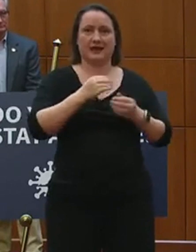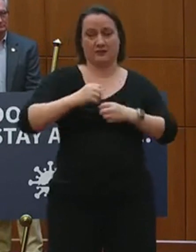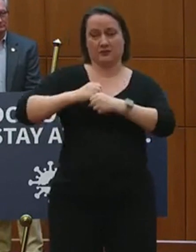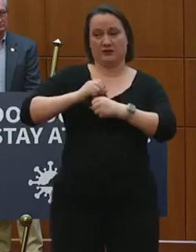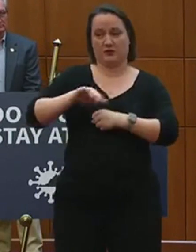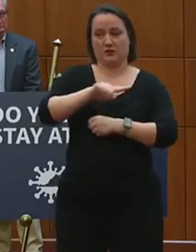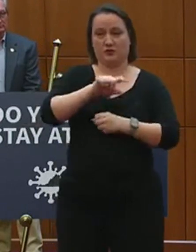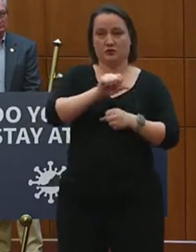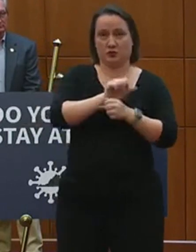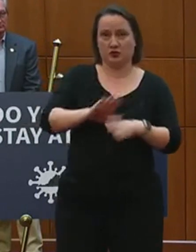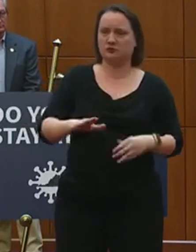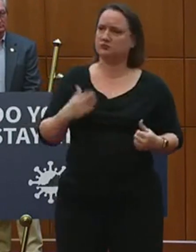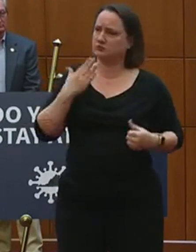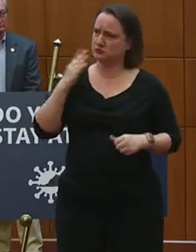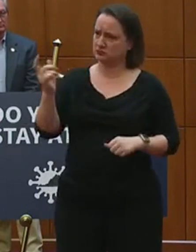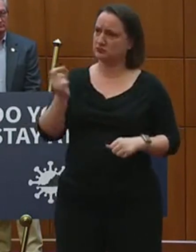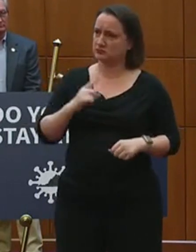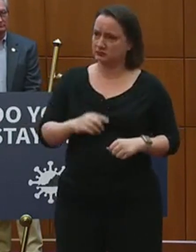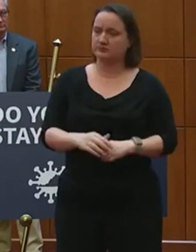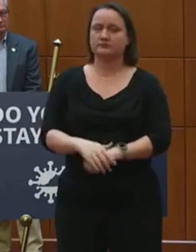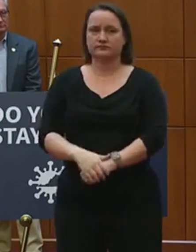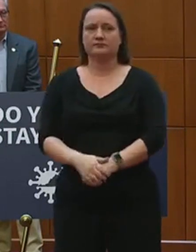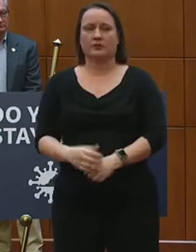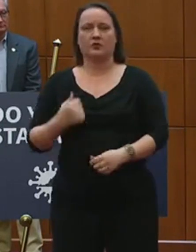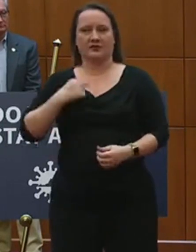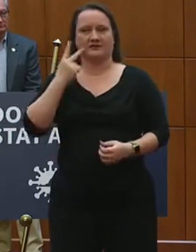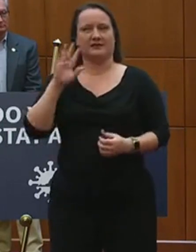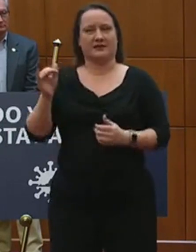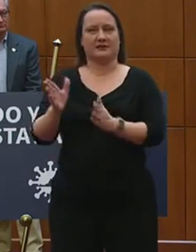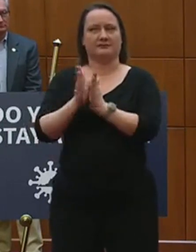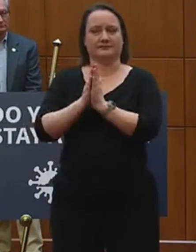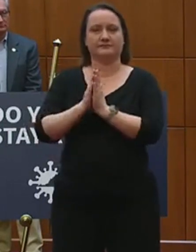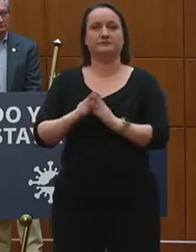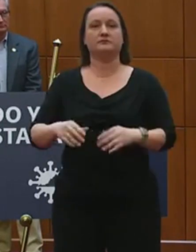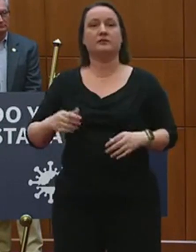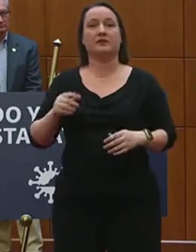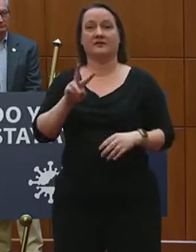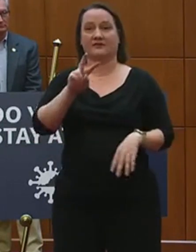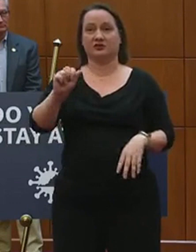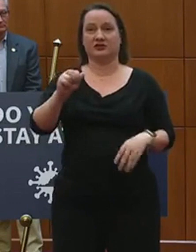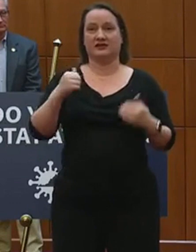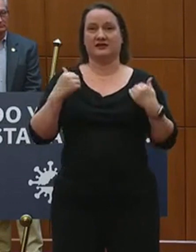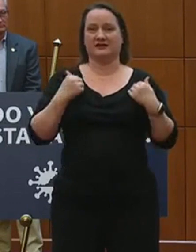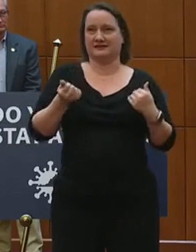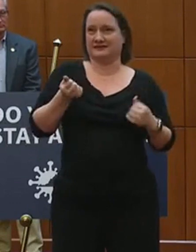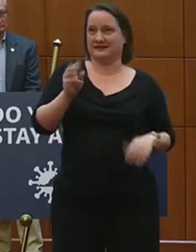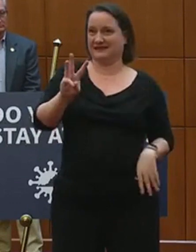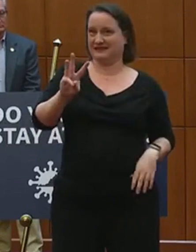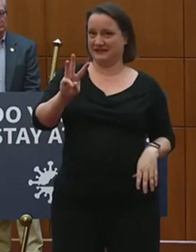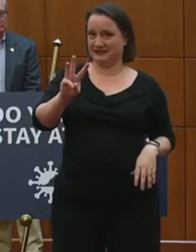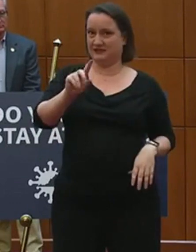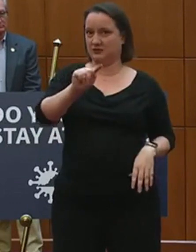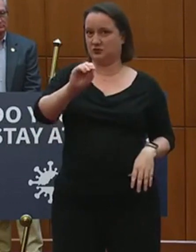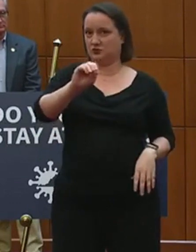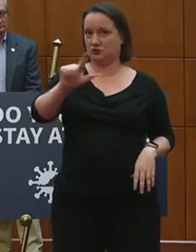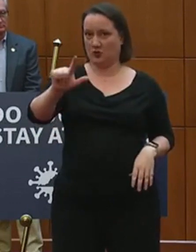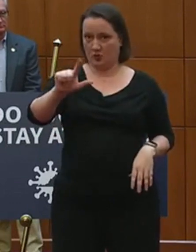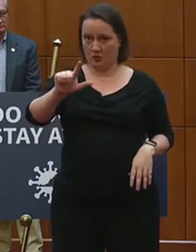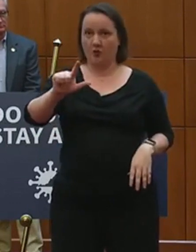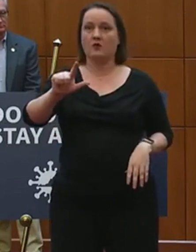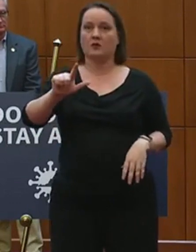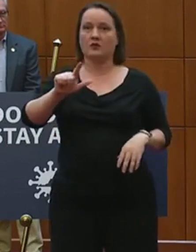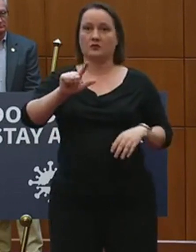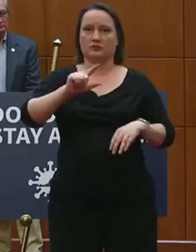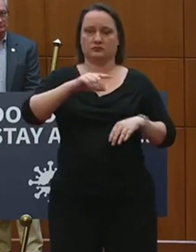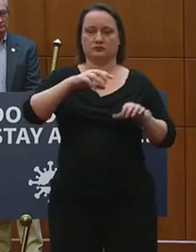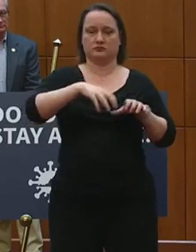A very good question. We're also getting those as well. In Virginia, we have 16 toll facilities. Of